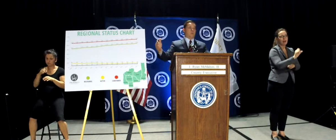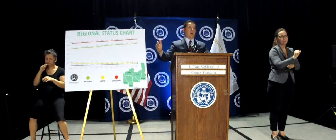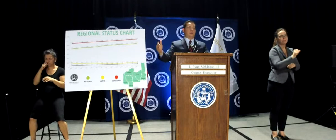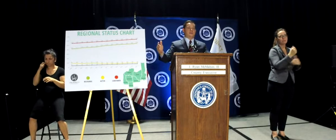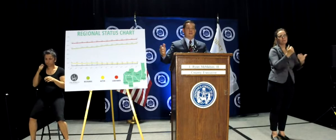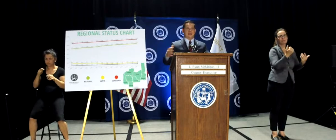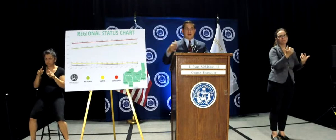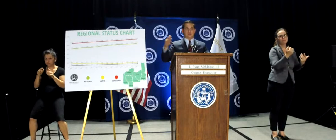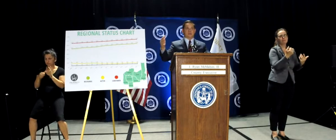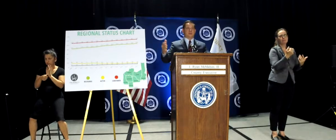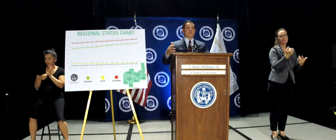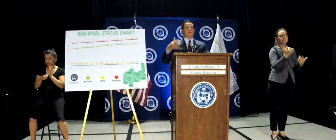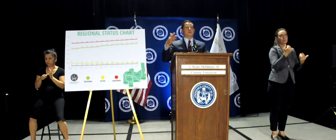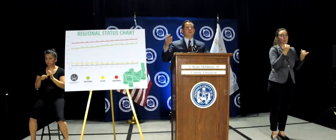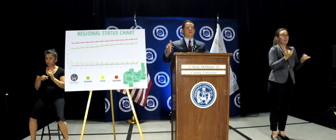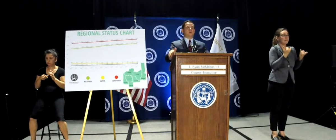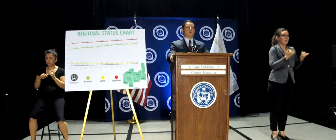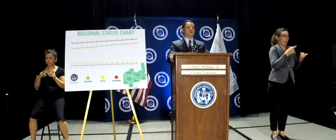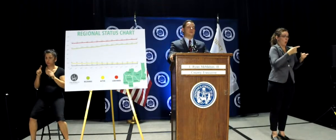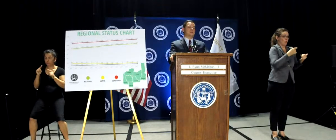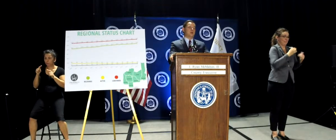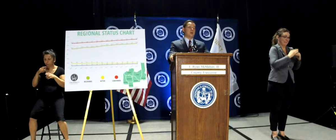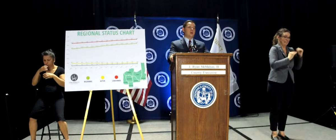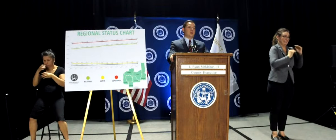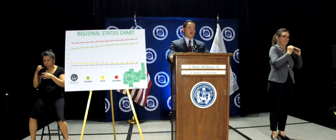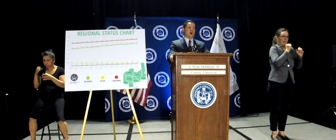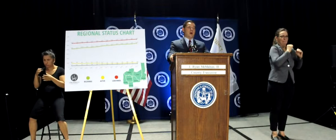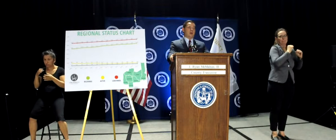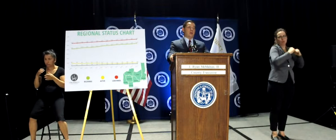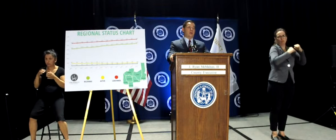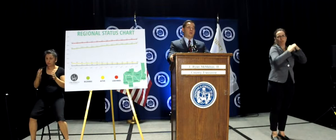more capacity nationally to deal with this crisis.